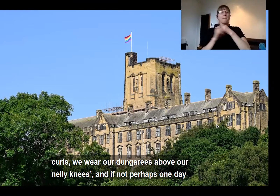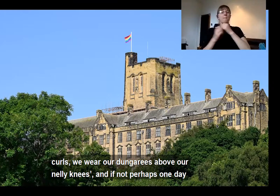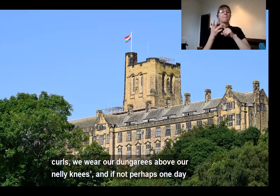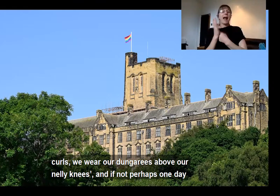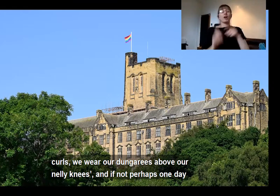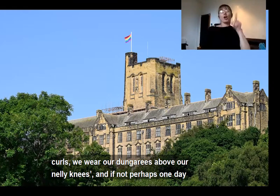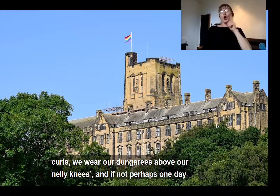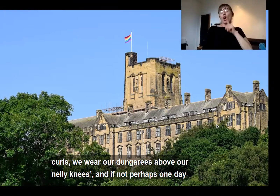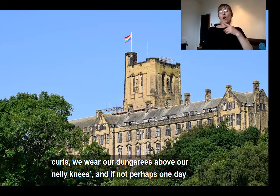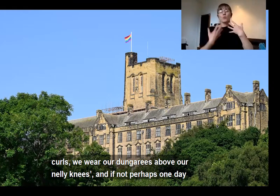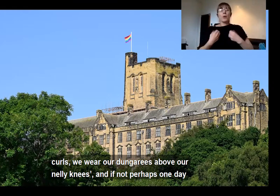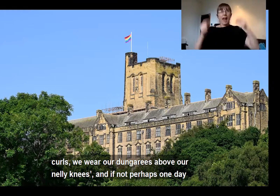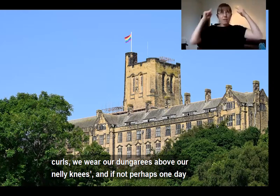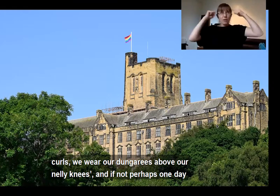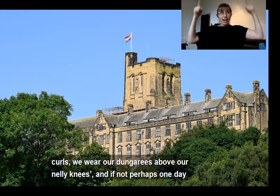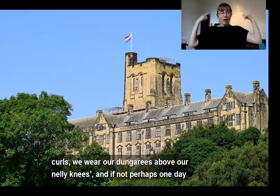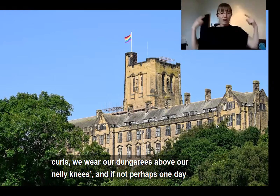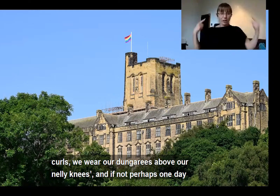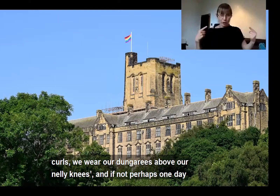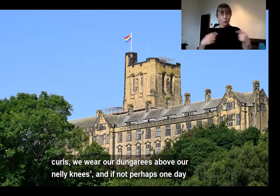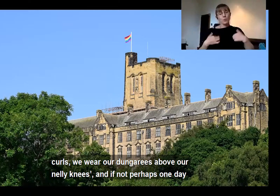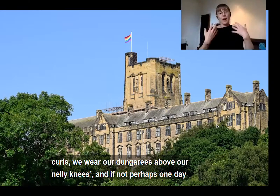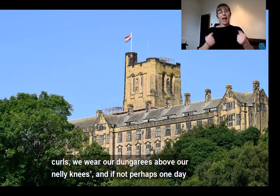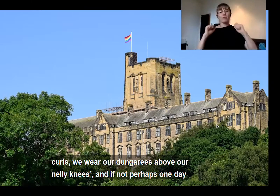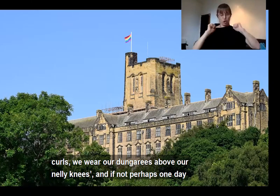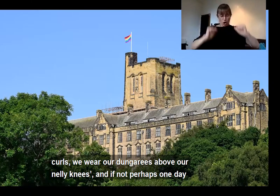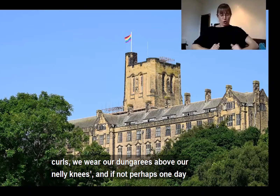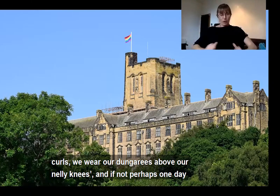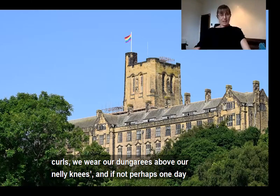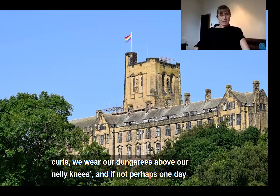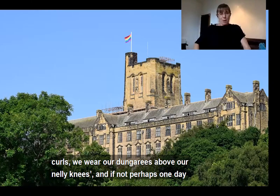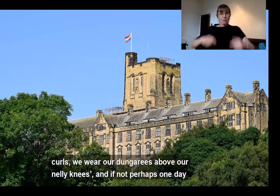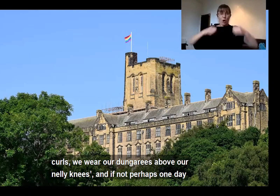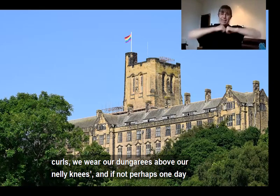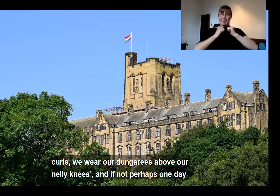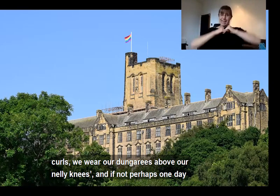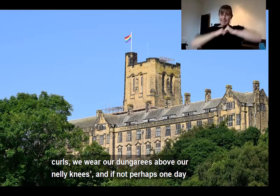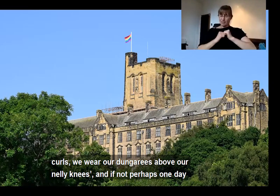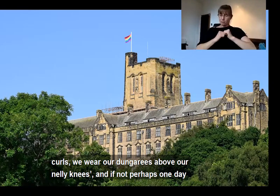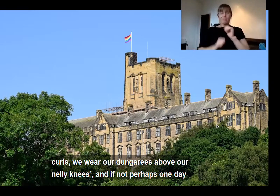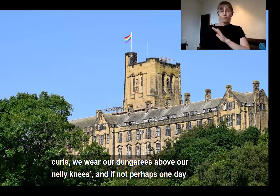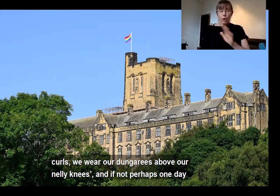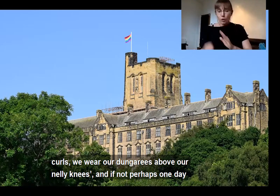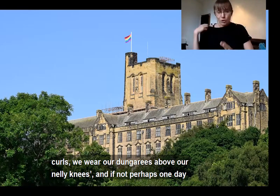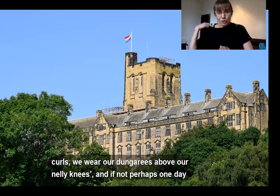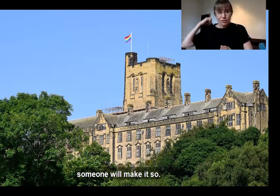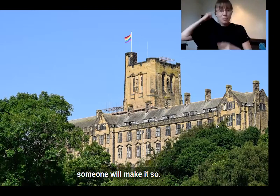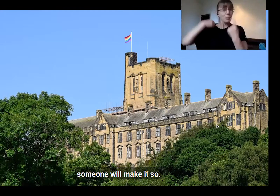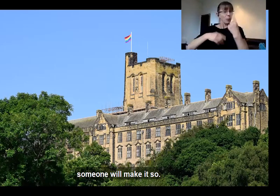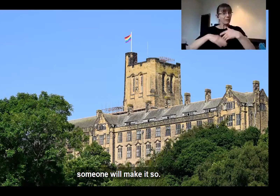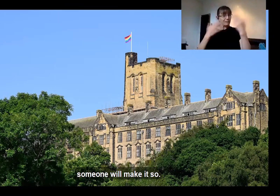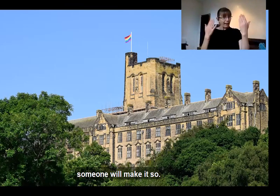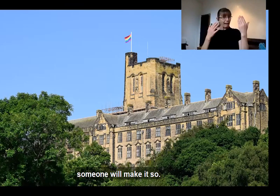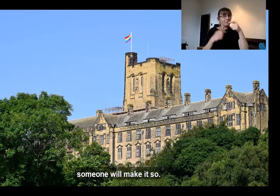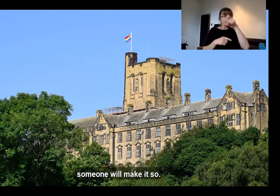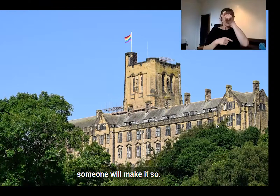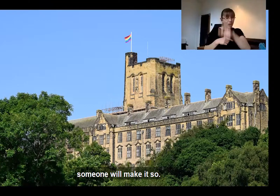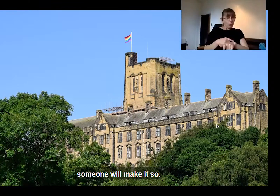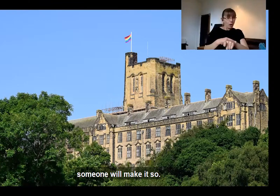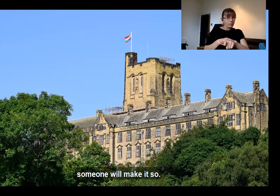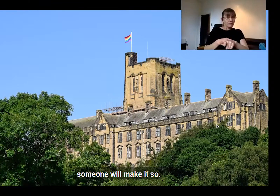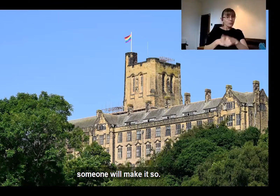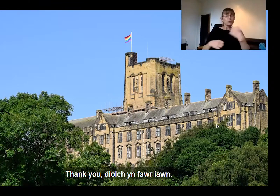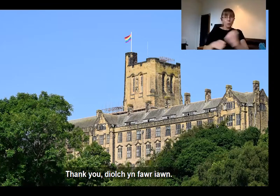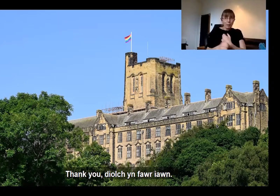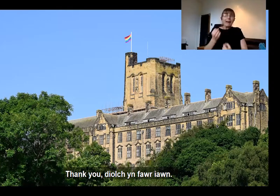our dungarees above our Nelly knees." And if not, perhaps one day someone will make it